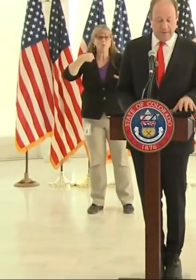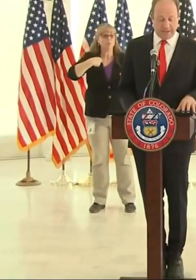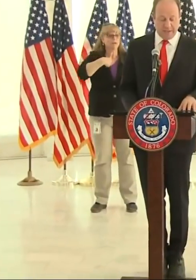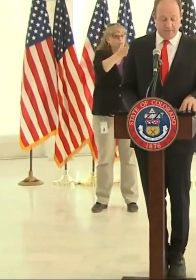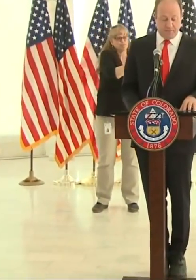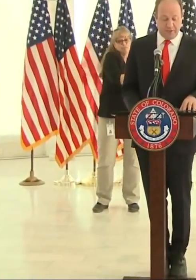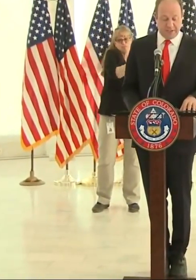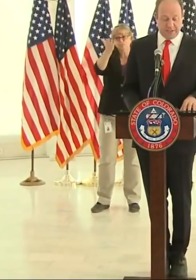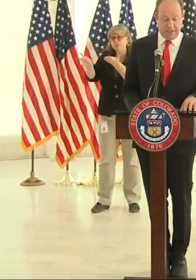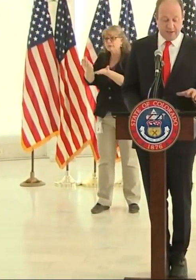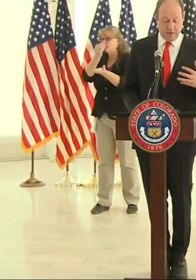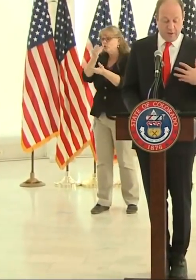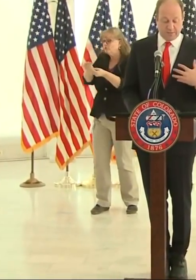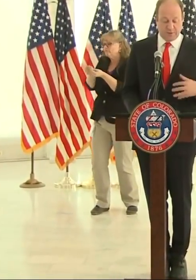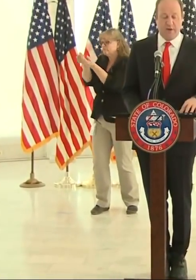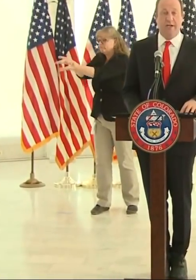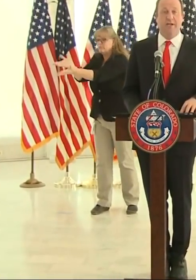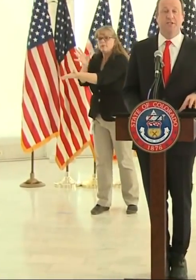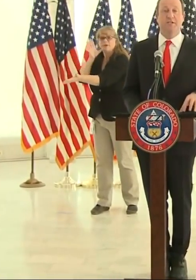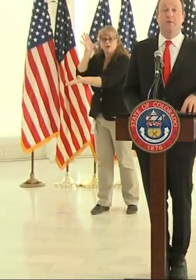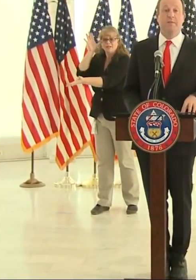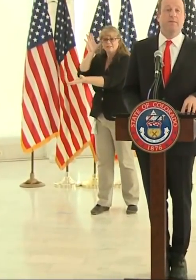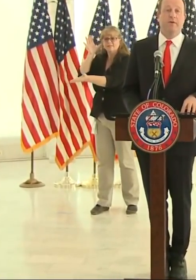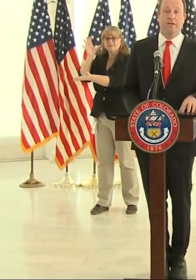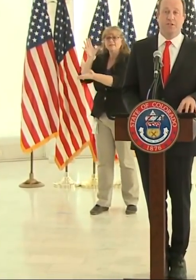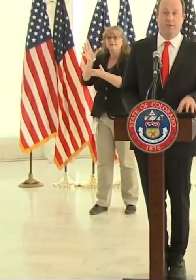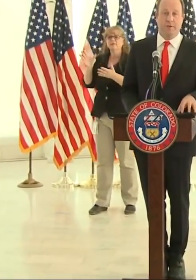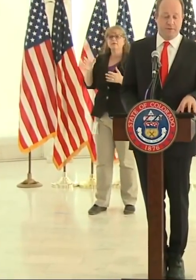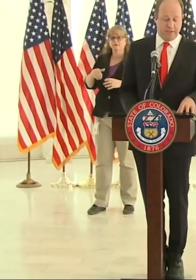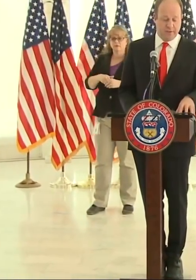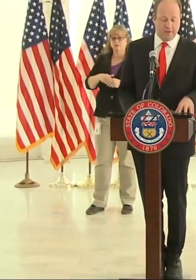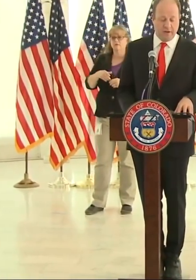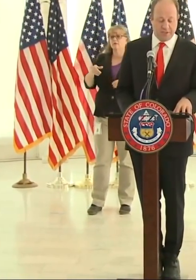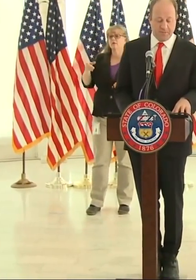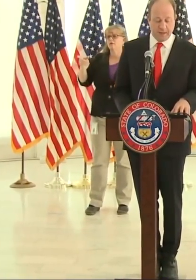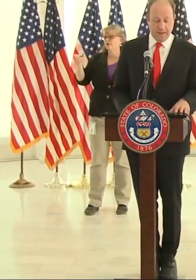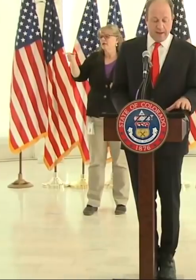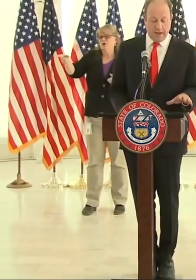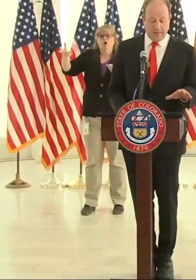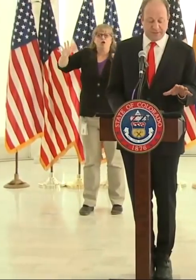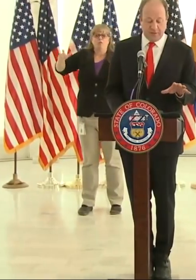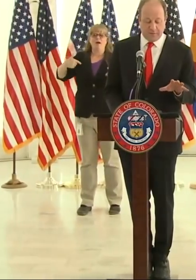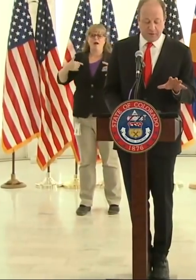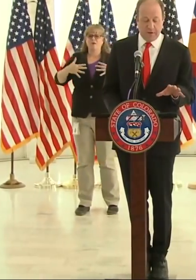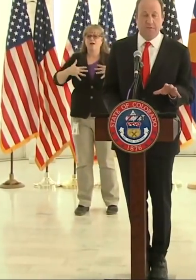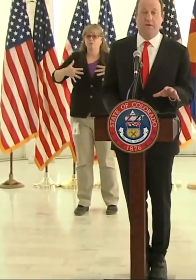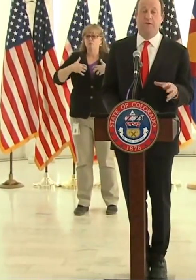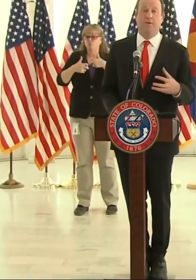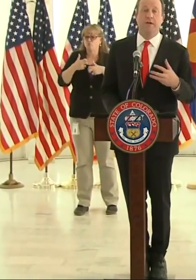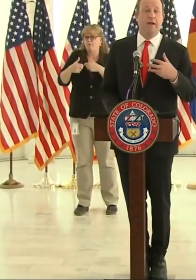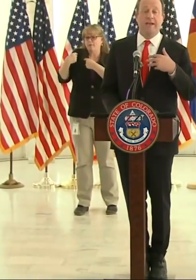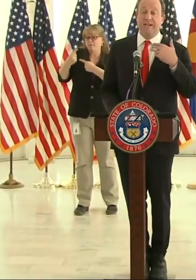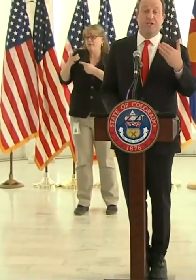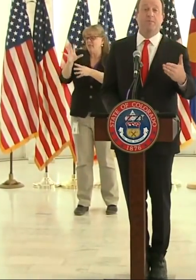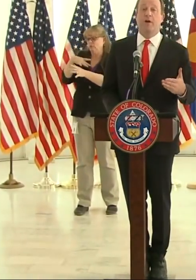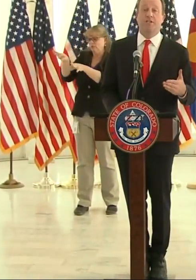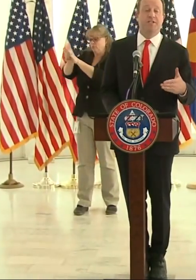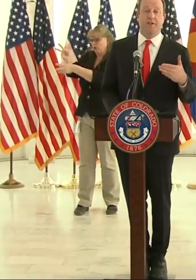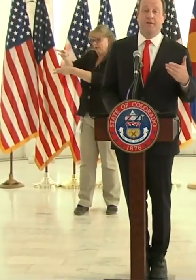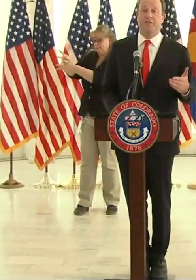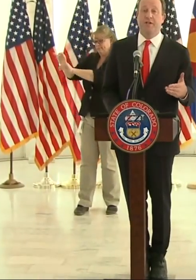My mom has some pre-existing, respiratory conditions, as many people her age do, in particular caution. So for the most vulnerable,